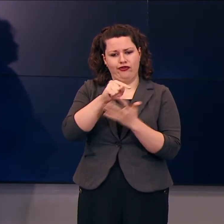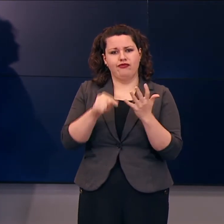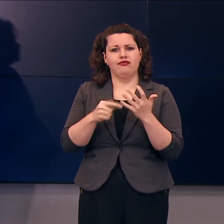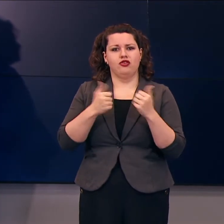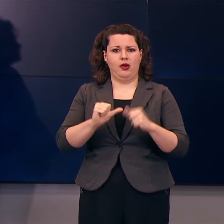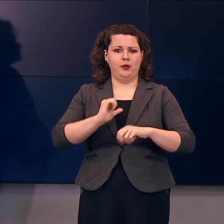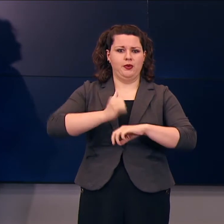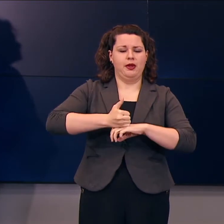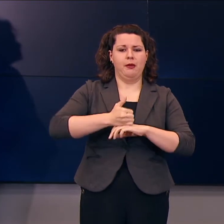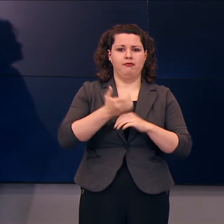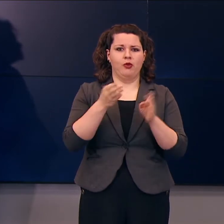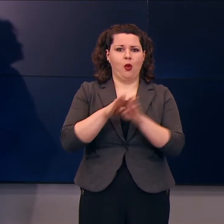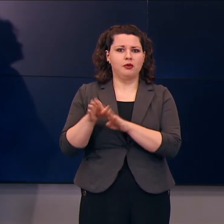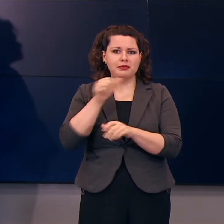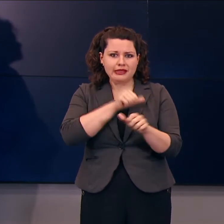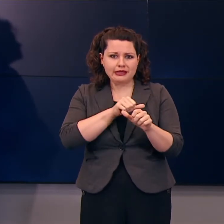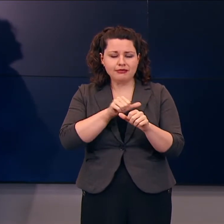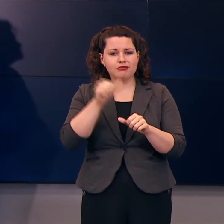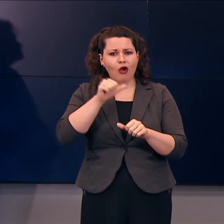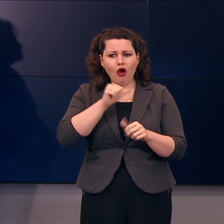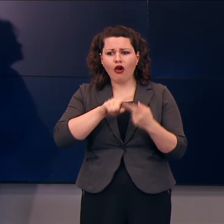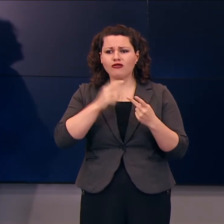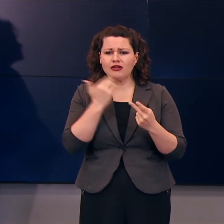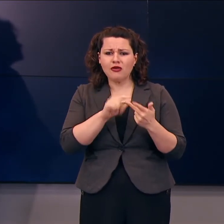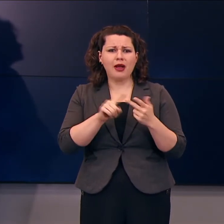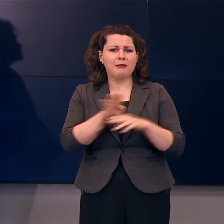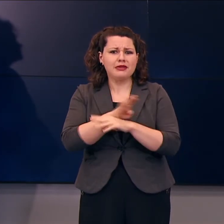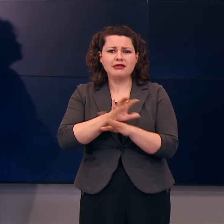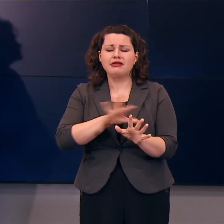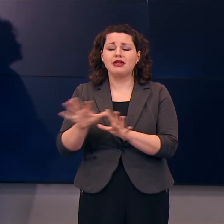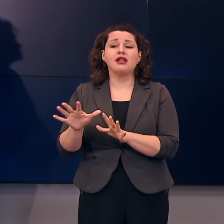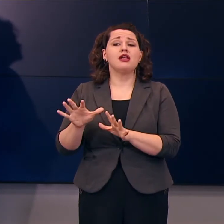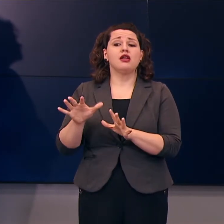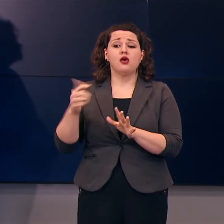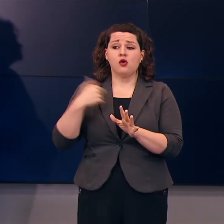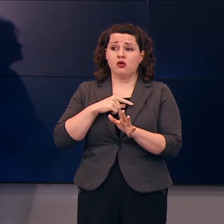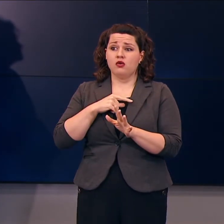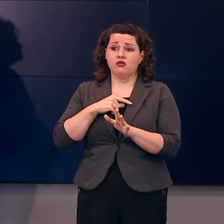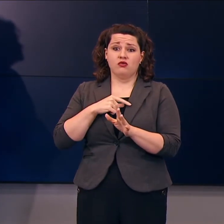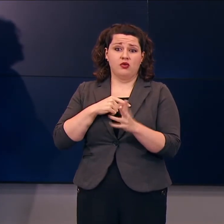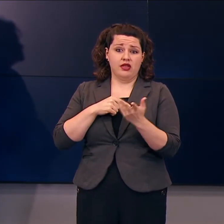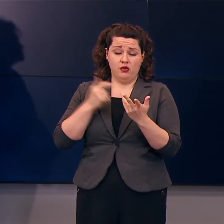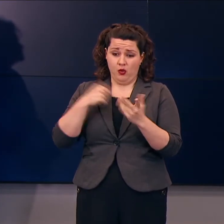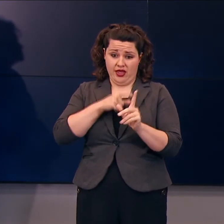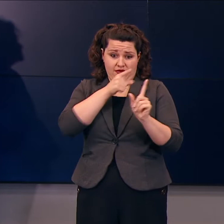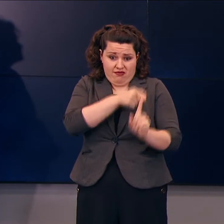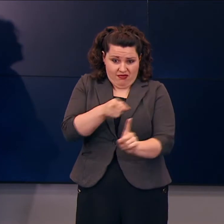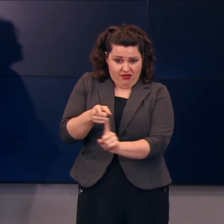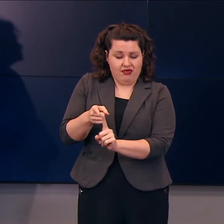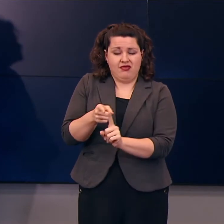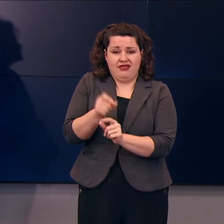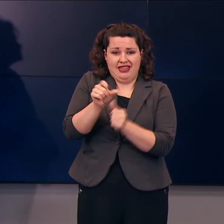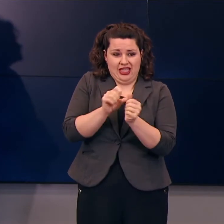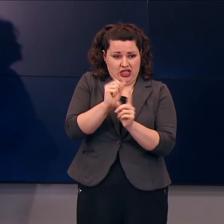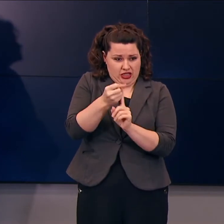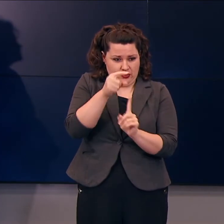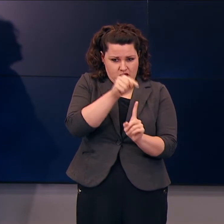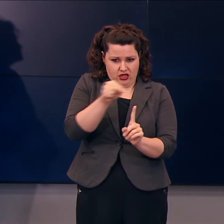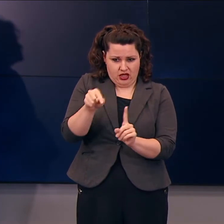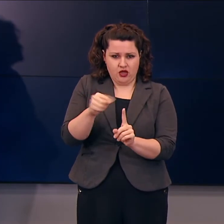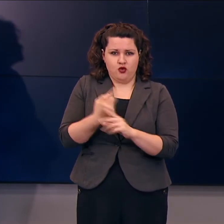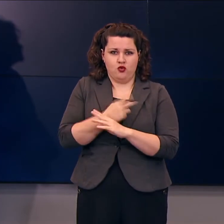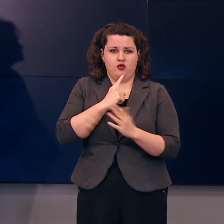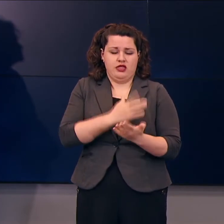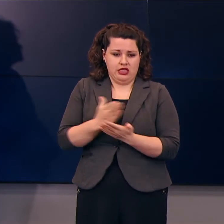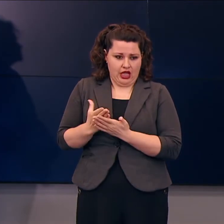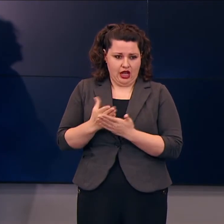actually implemented in the state of Iowa. You know, we've been targeted and we've done it on a case-by-case basis based on data, and a